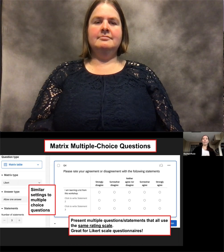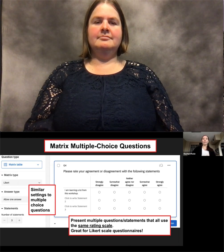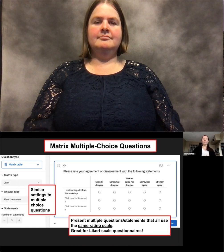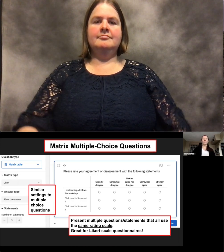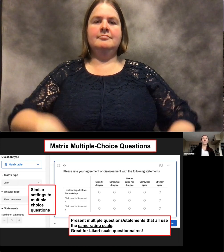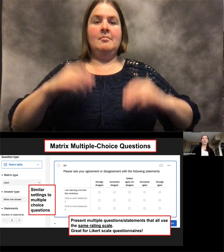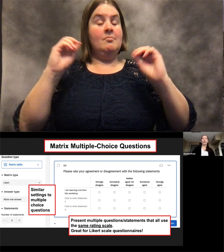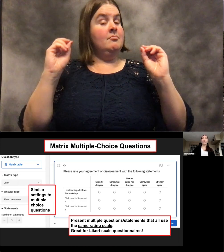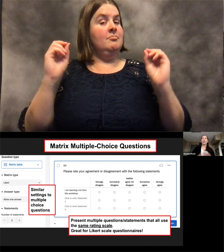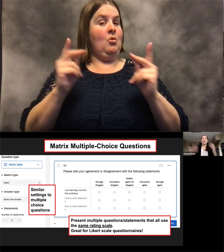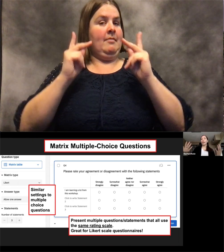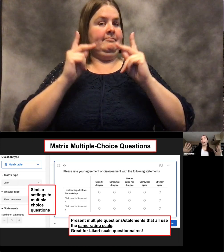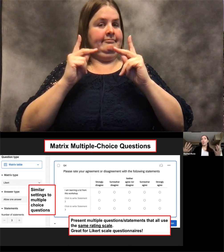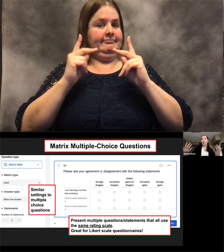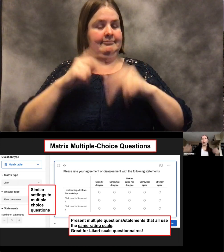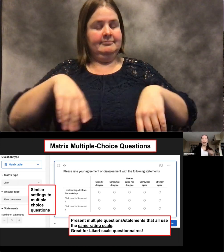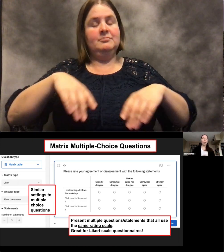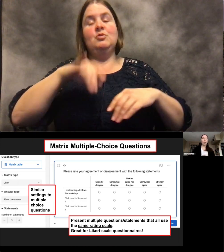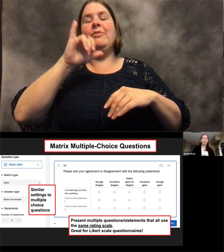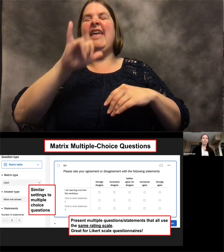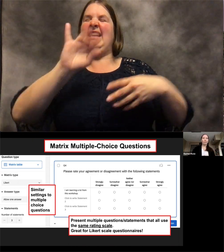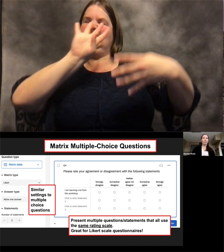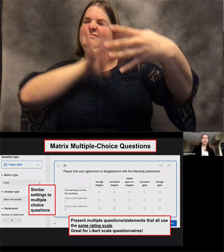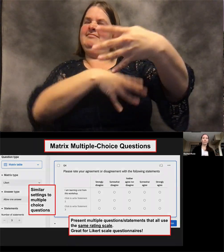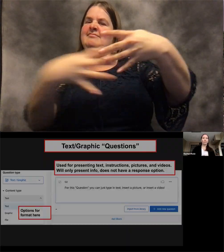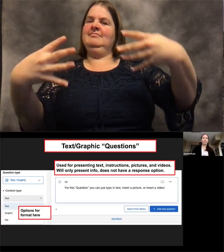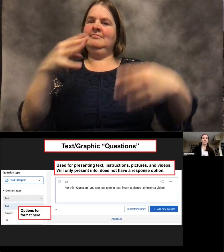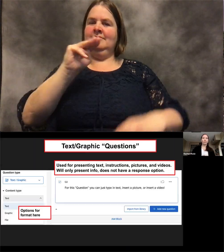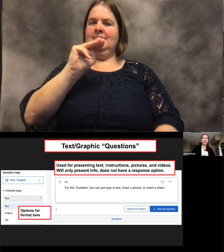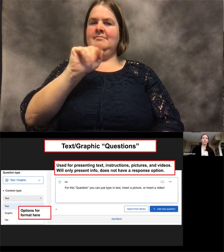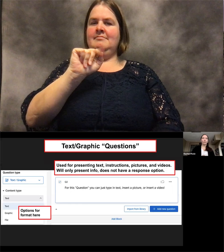Okay, so that's a matrix option.